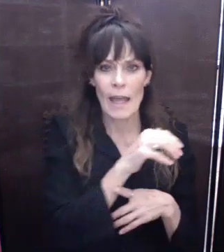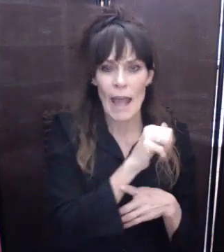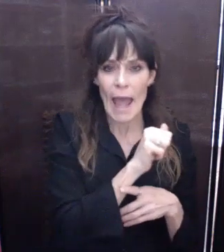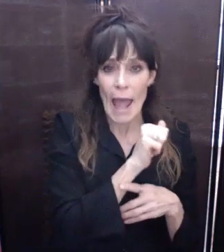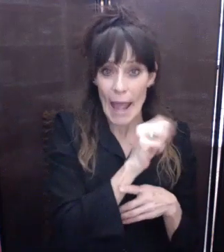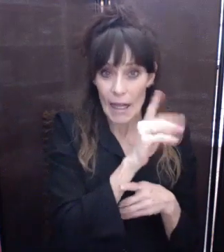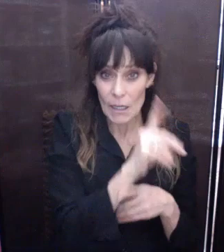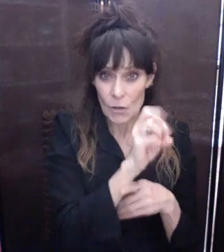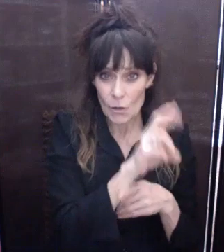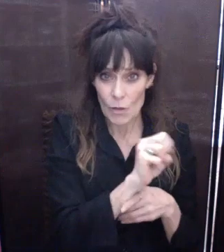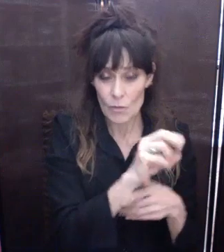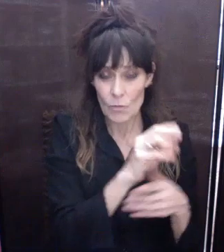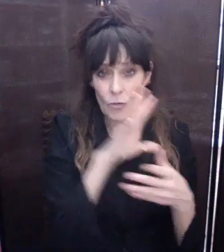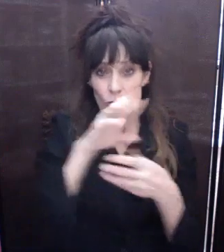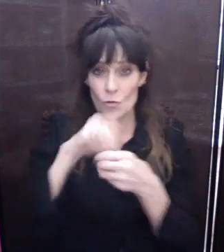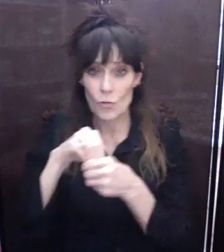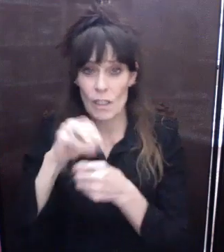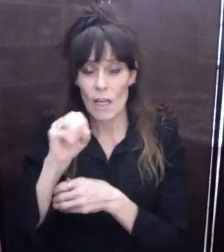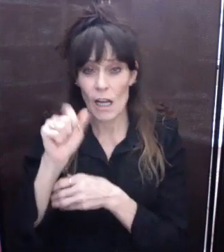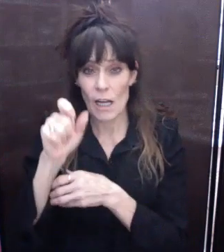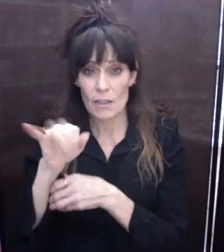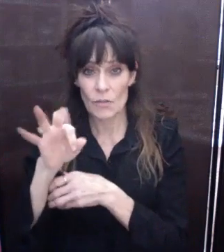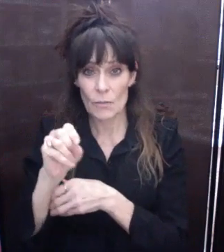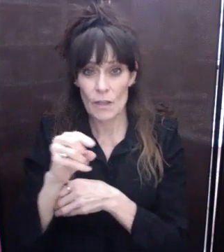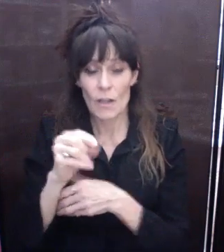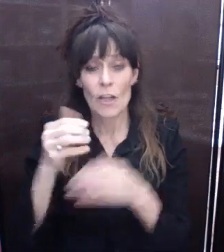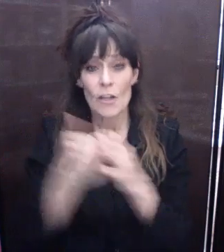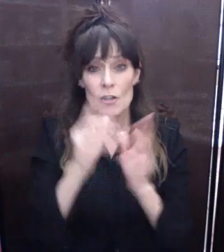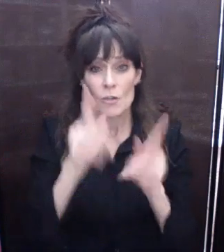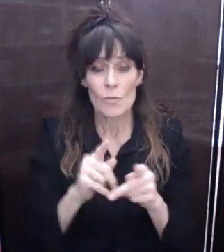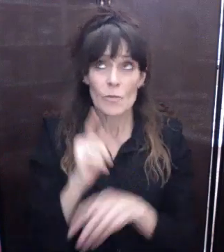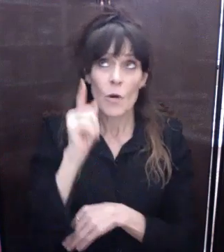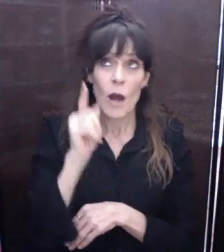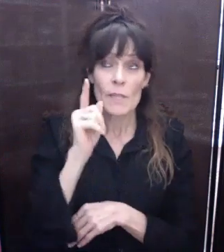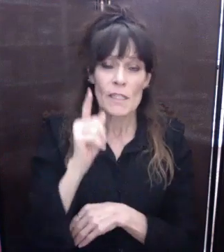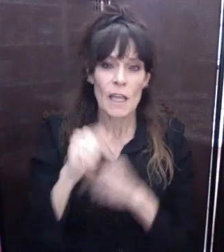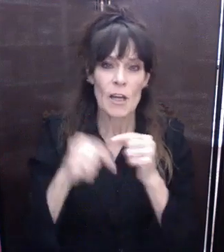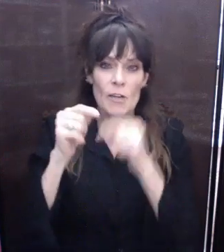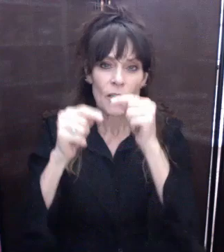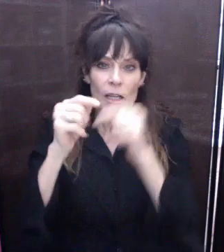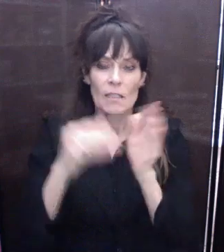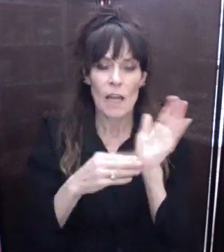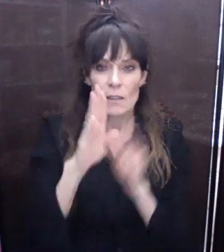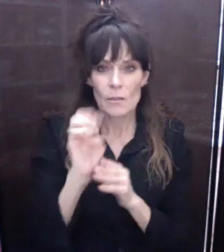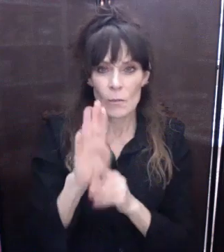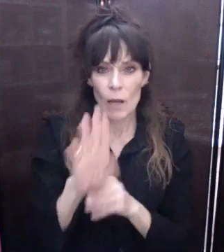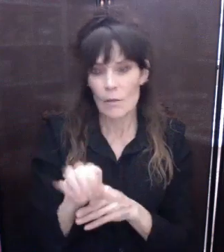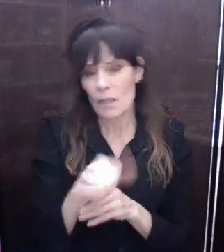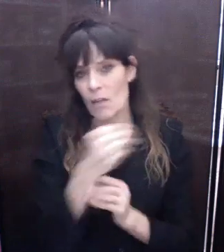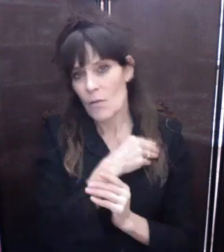of an Oxford group meeting. They would take that newcomer upstairs, and Dr. Bob or one of the other members would, or a couple of the men